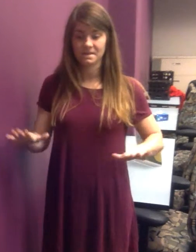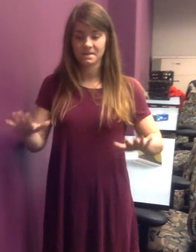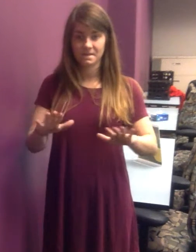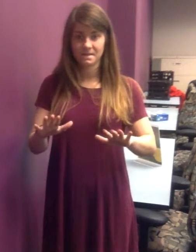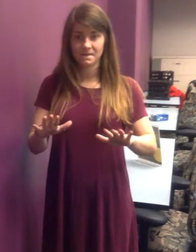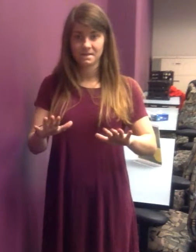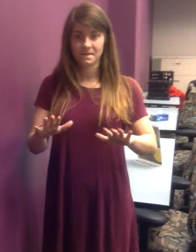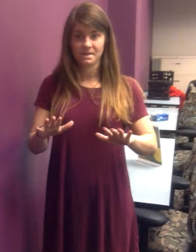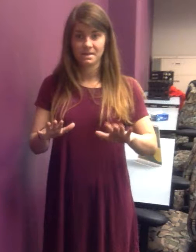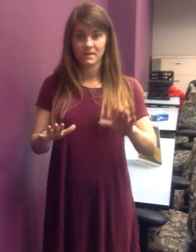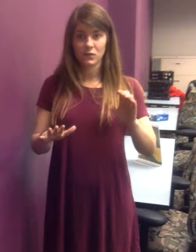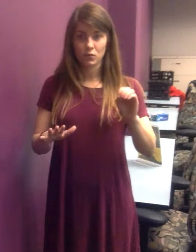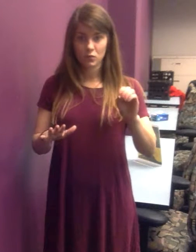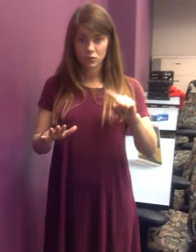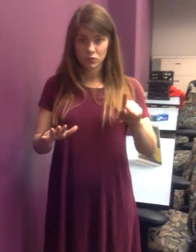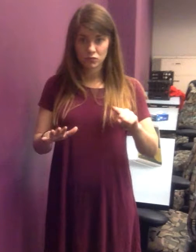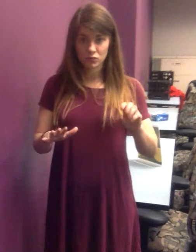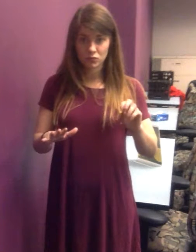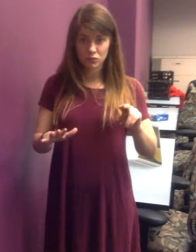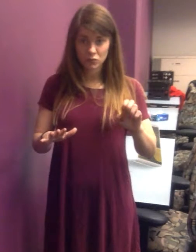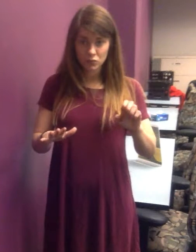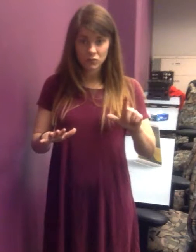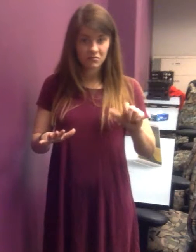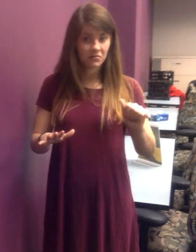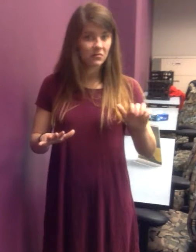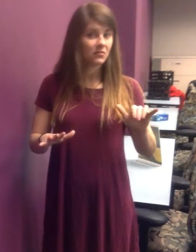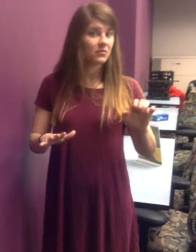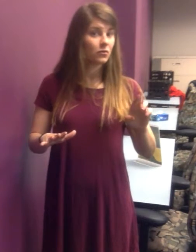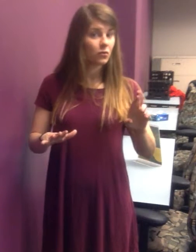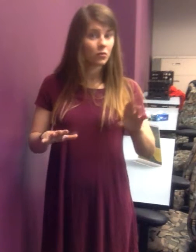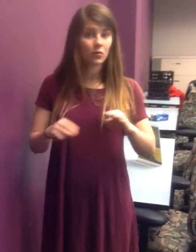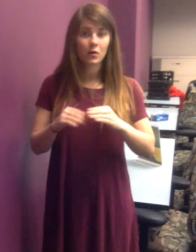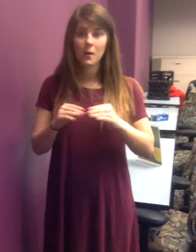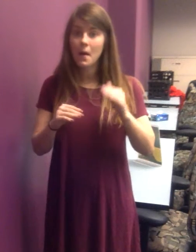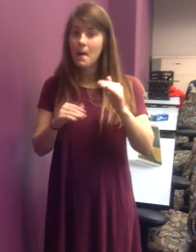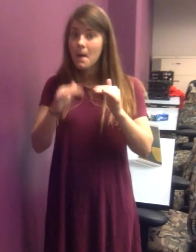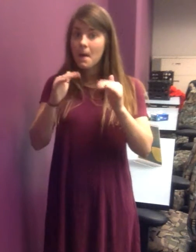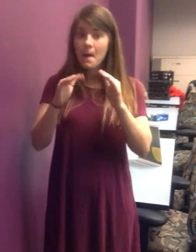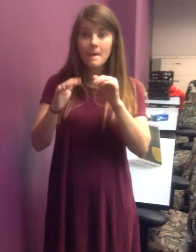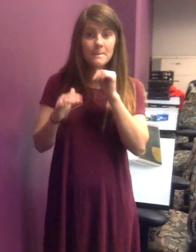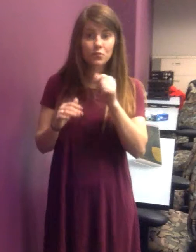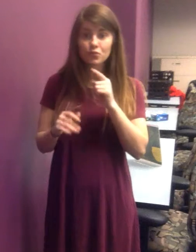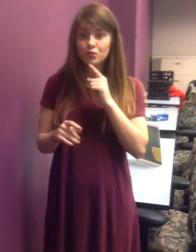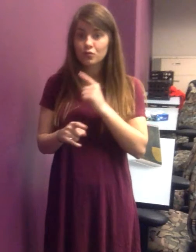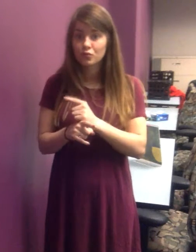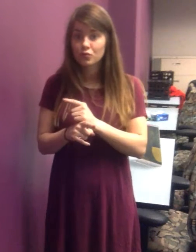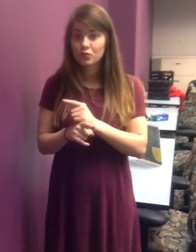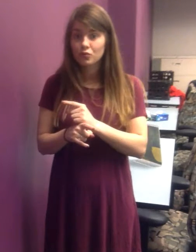I'm happy to discuss all of this, since I've been deeply involved in these topics that you mentioned. Let me start with secondhand